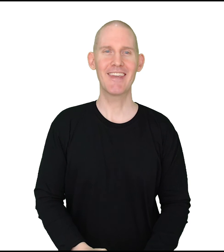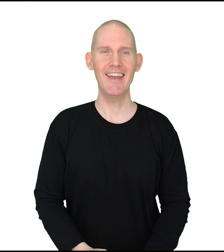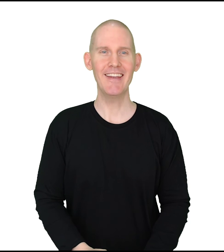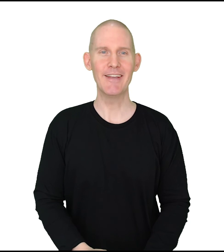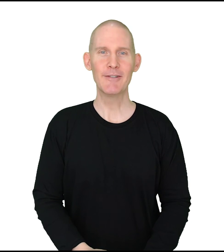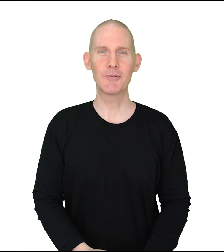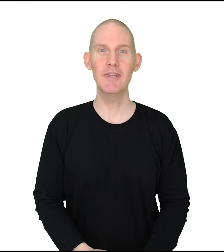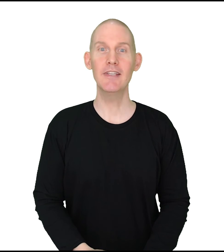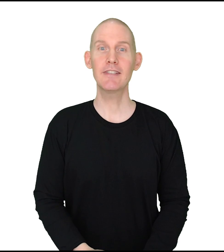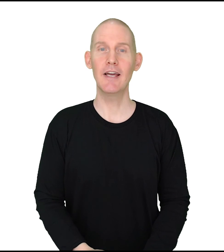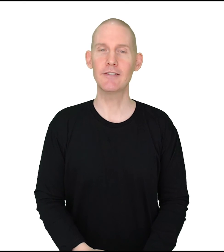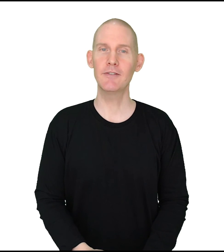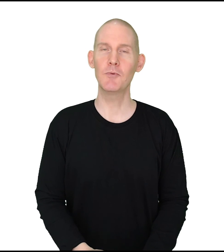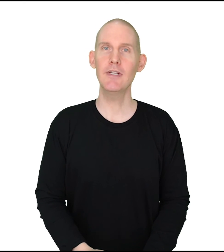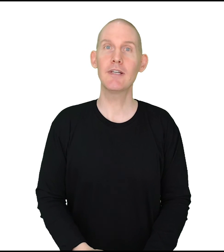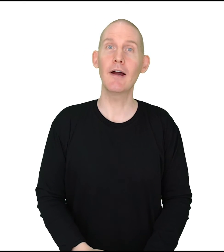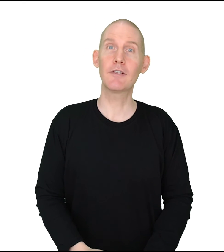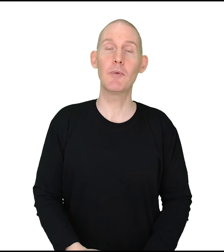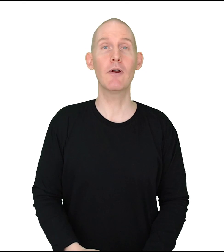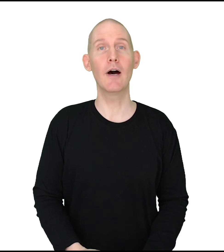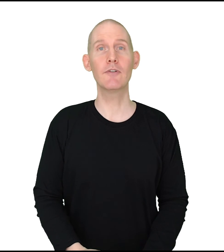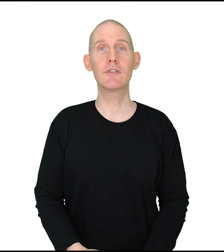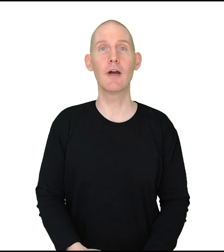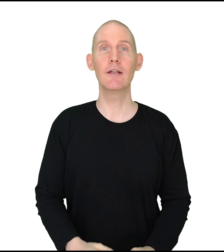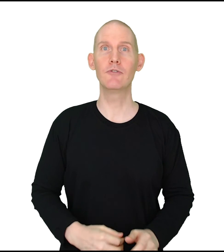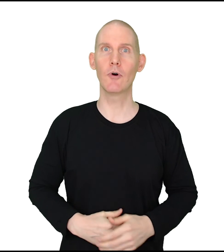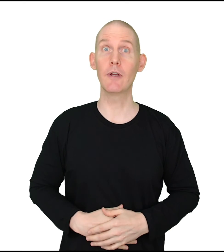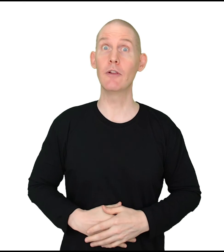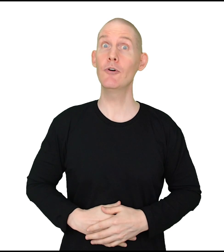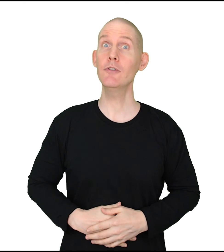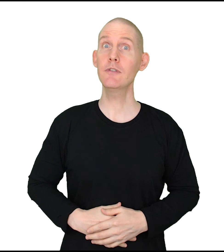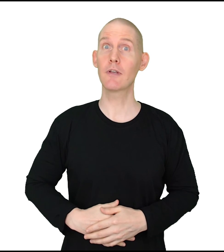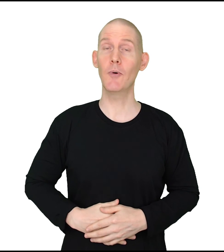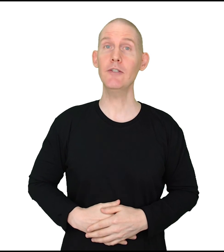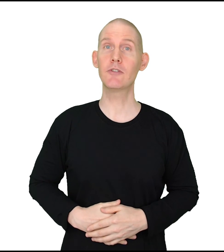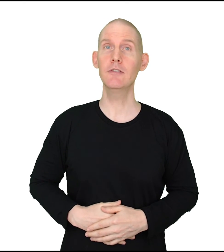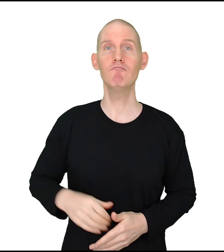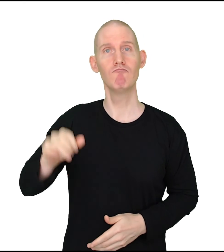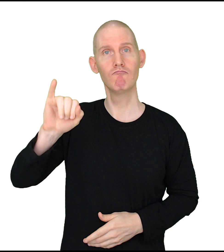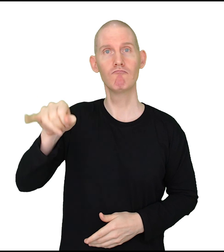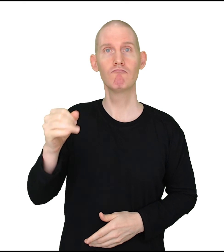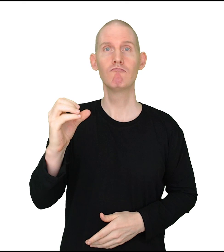Okay, so in this lesson, we talked about how to sign Joy lose, the question,